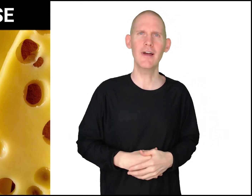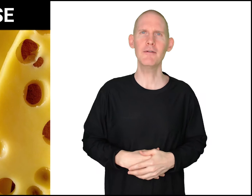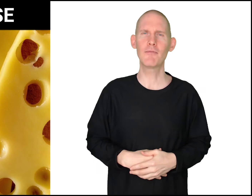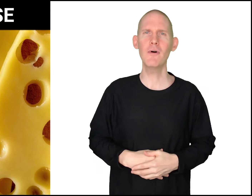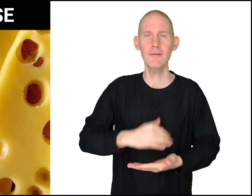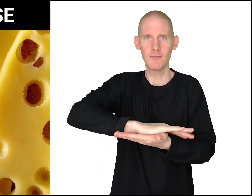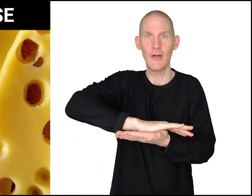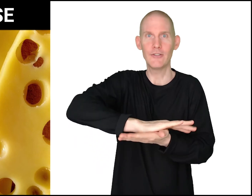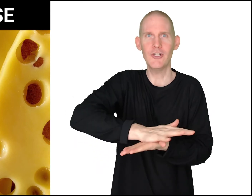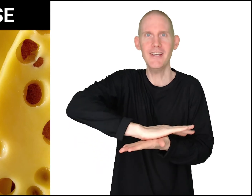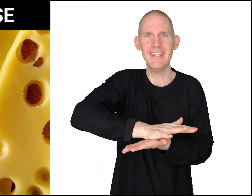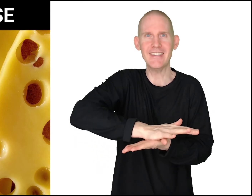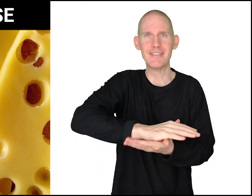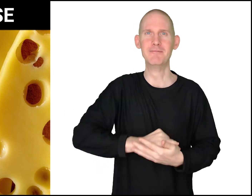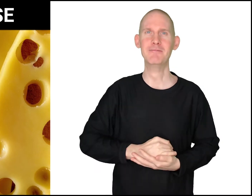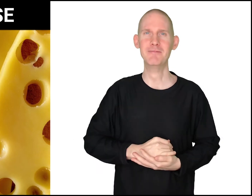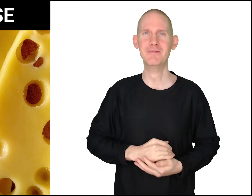sign for cheese.